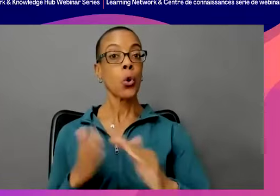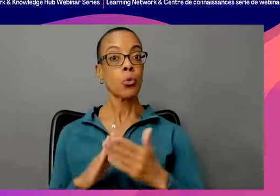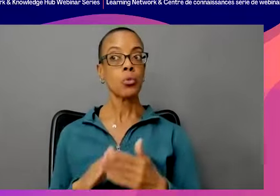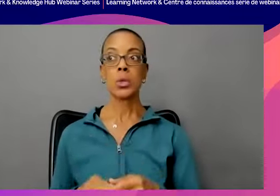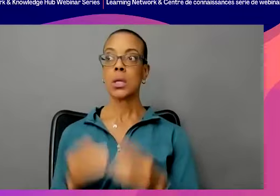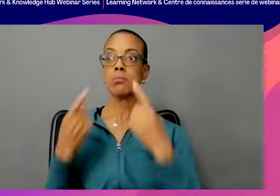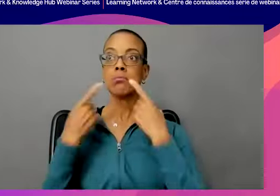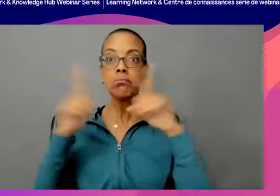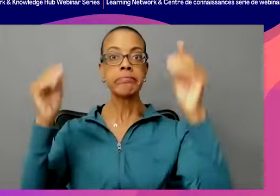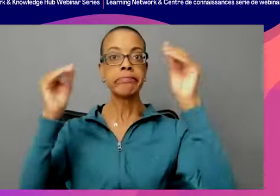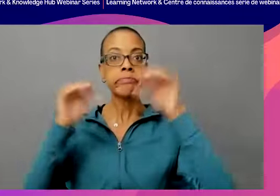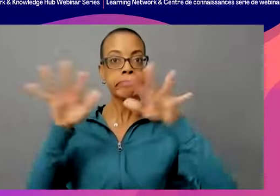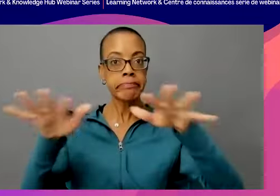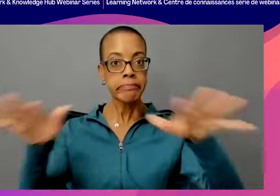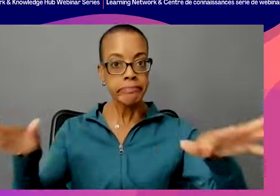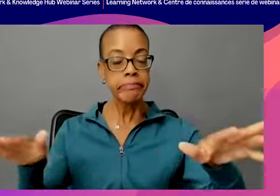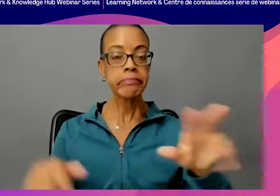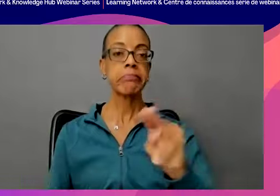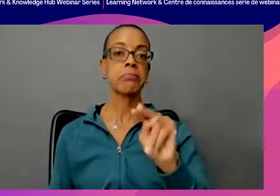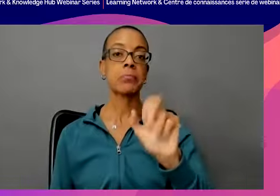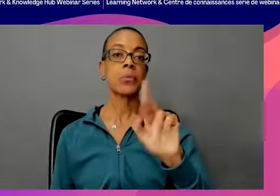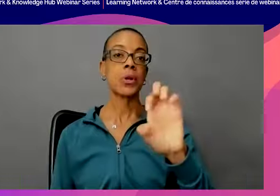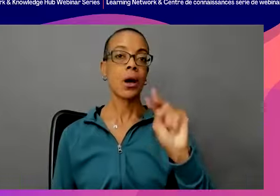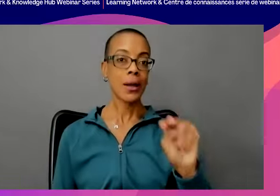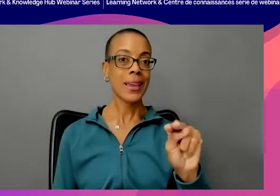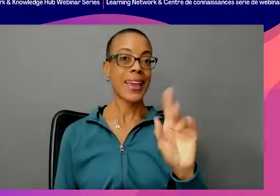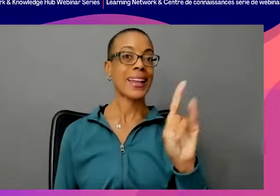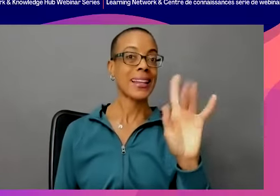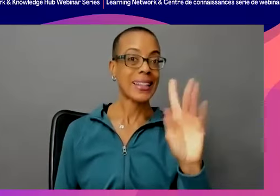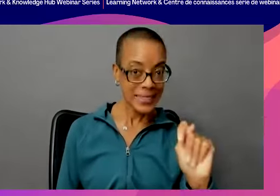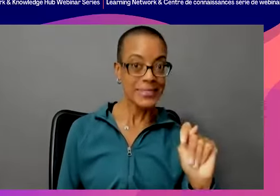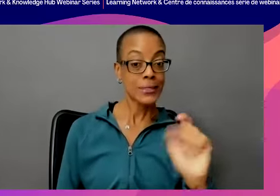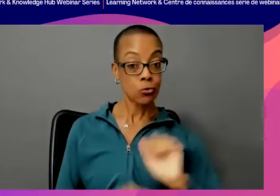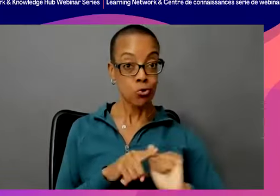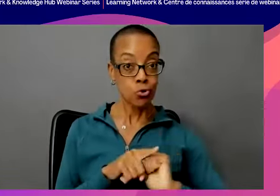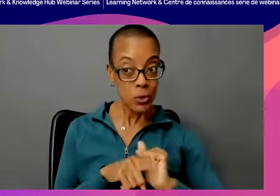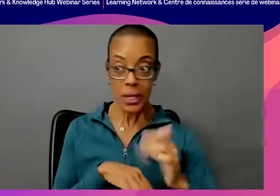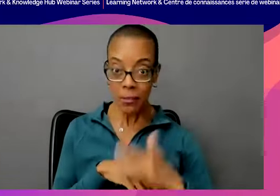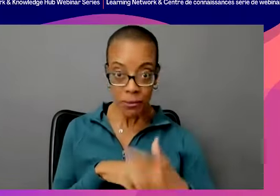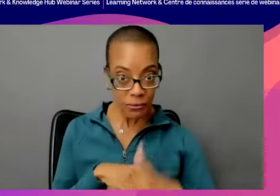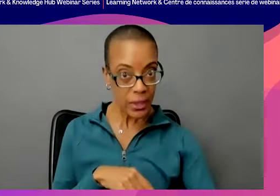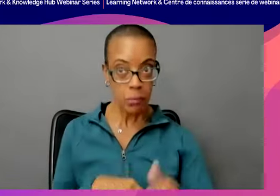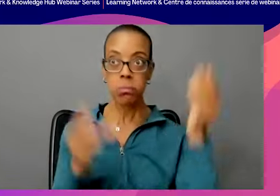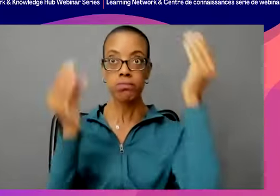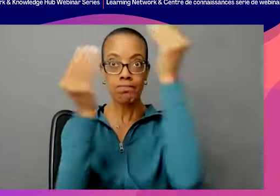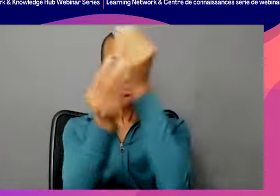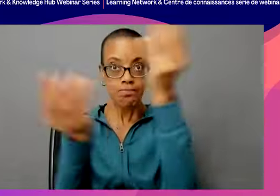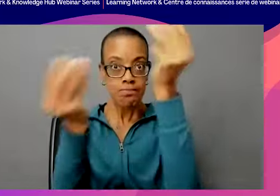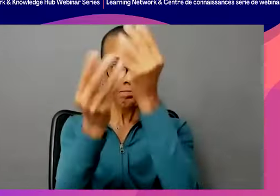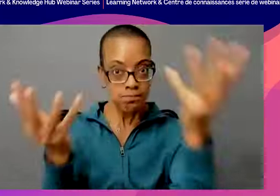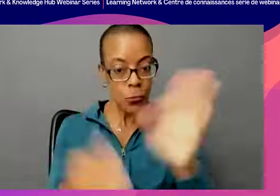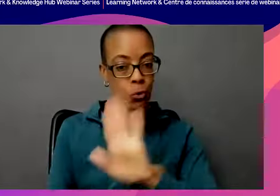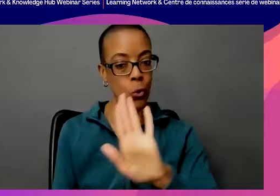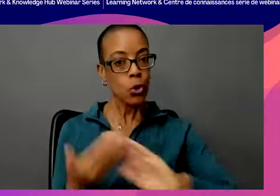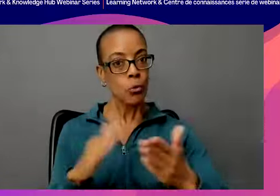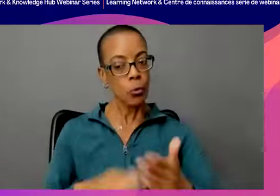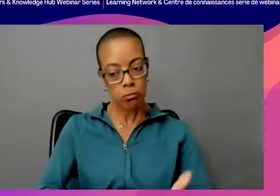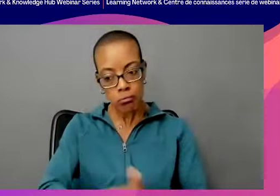where Narcan kits and people who are trained in that are available. That helps to strengthen your community and